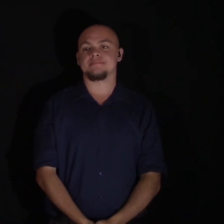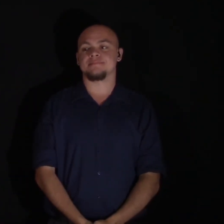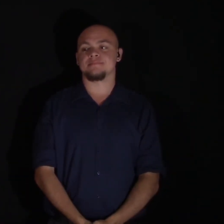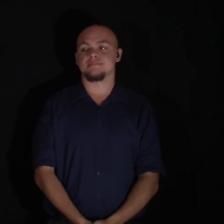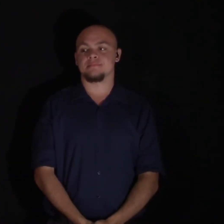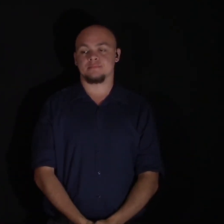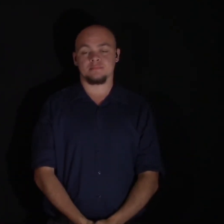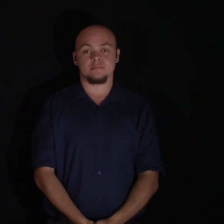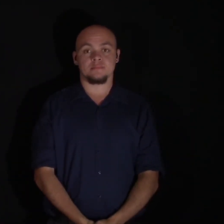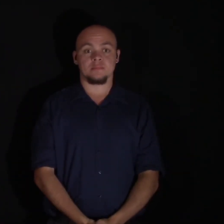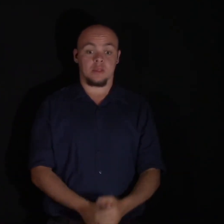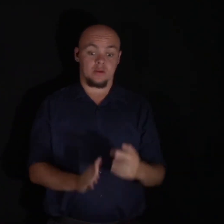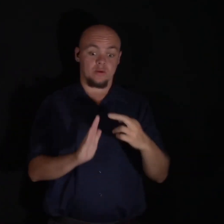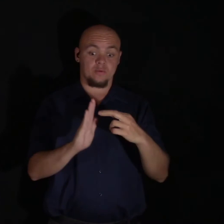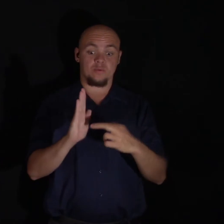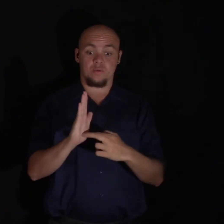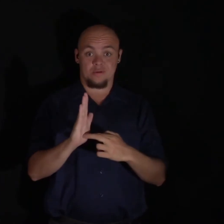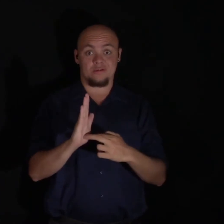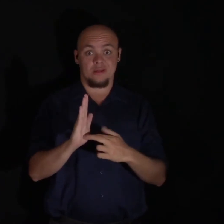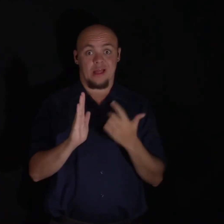start by violating a rule here.